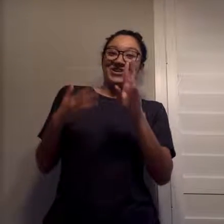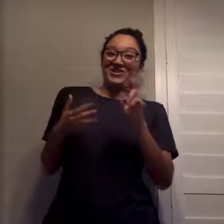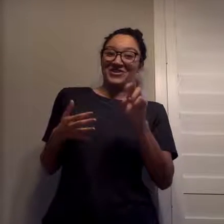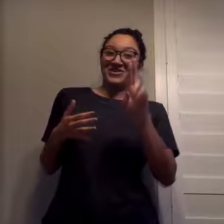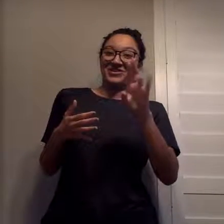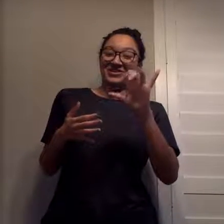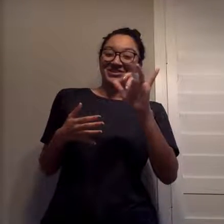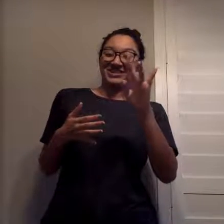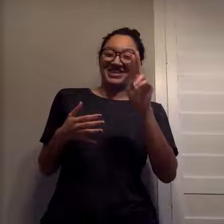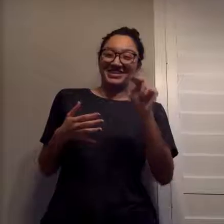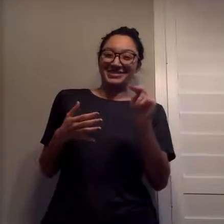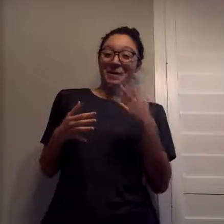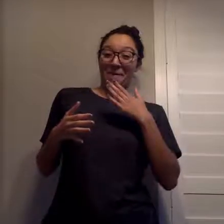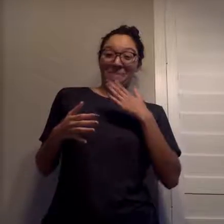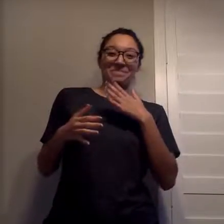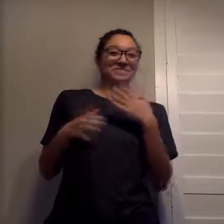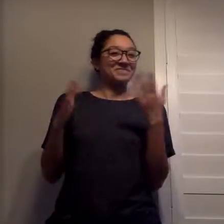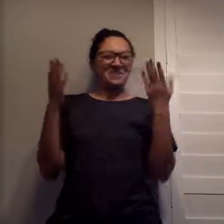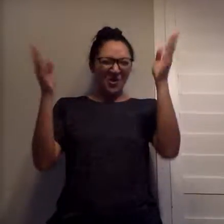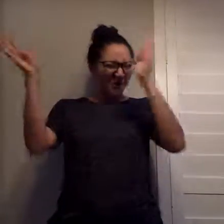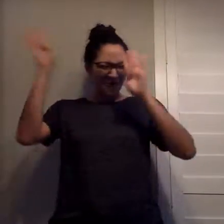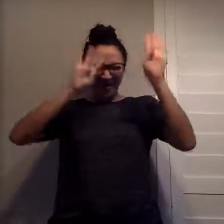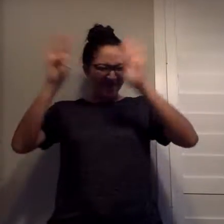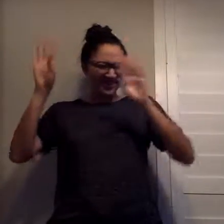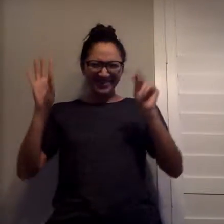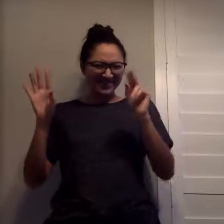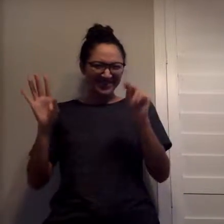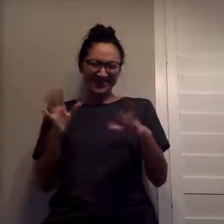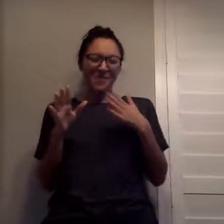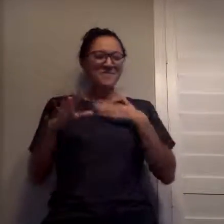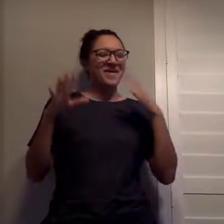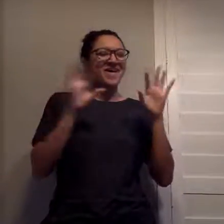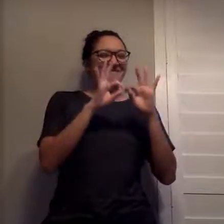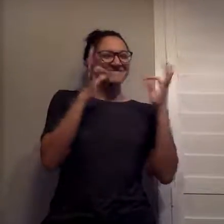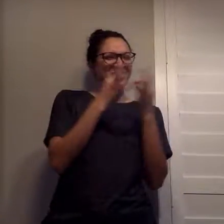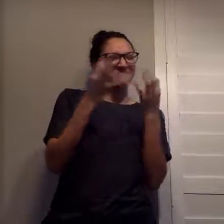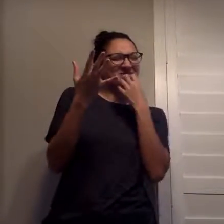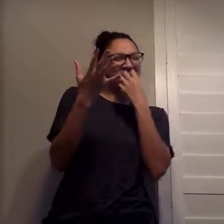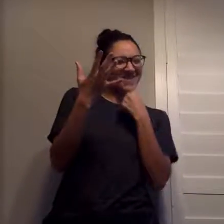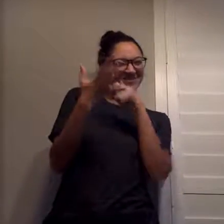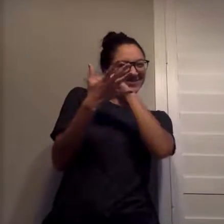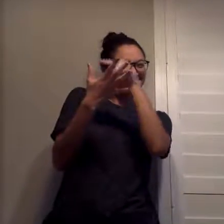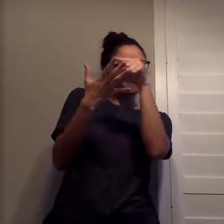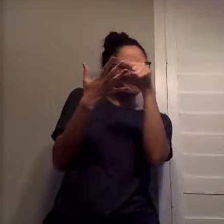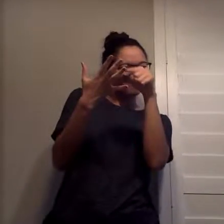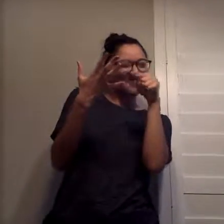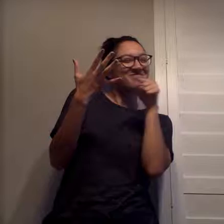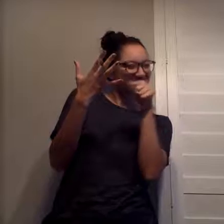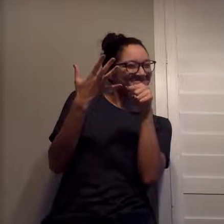most about me. Thank you very much.